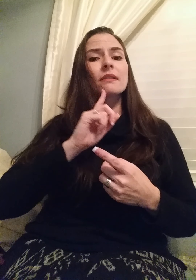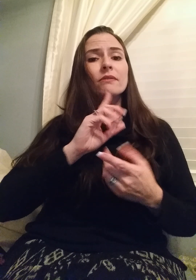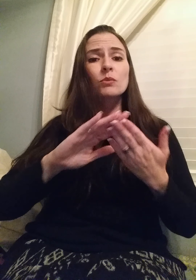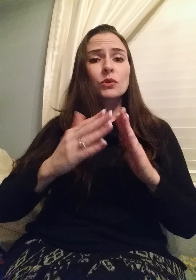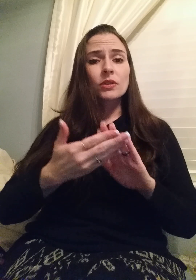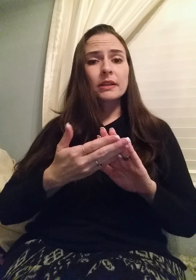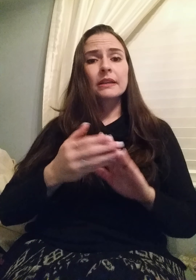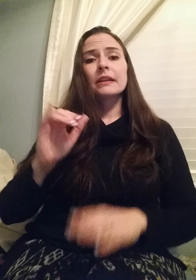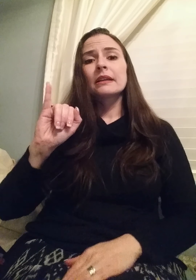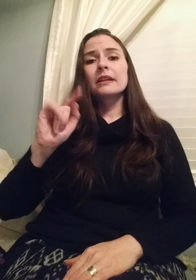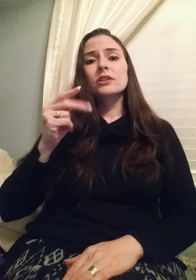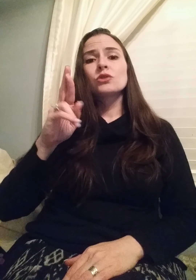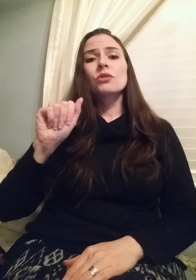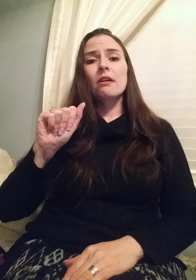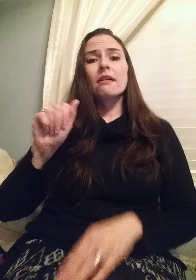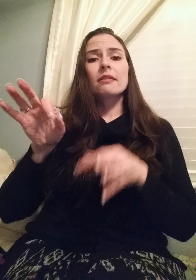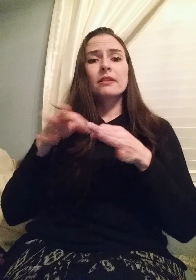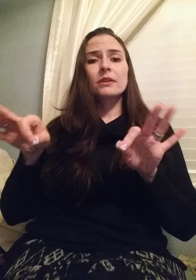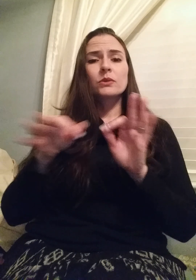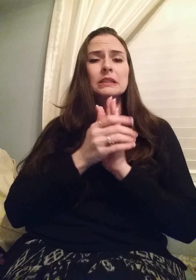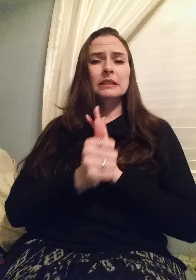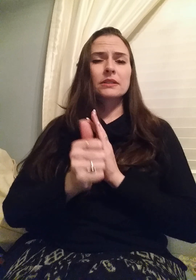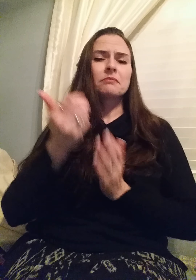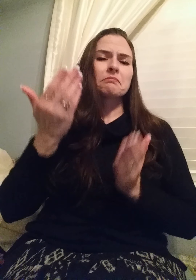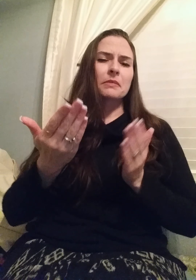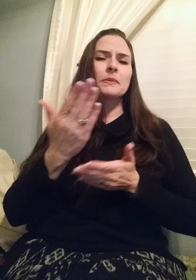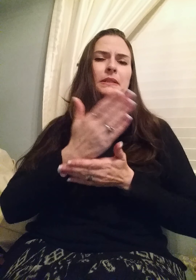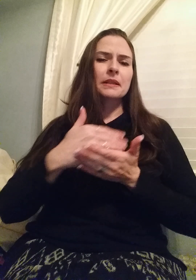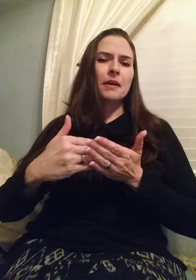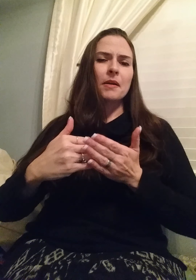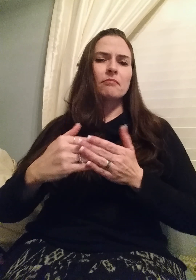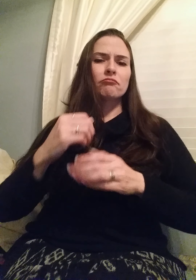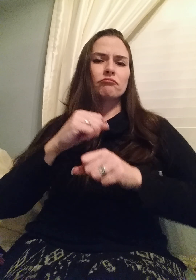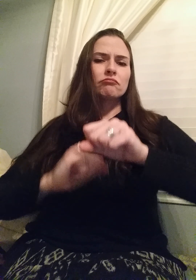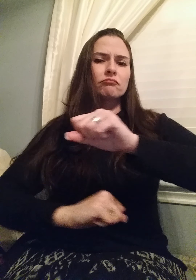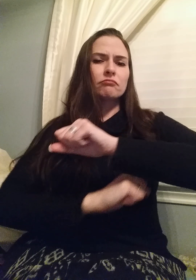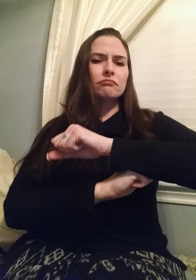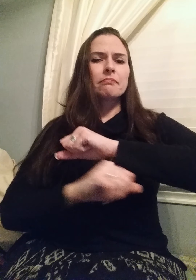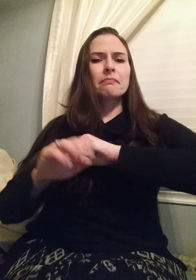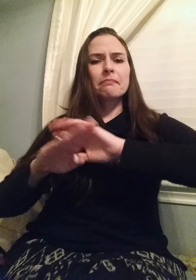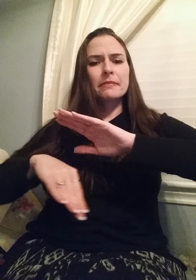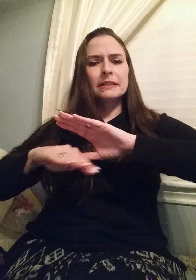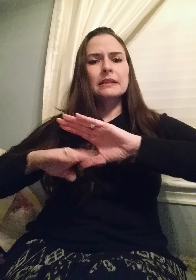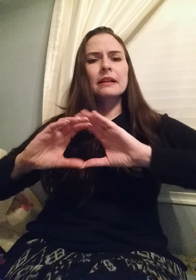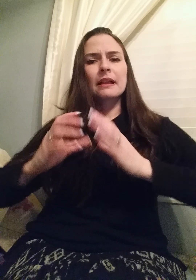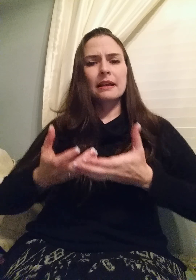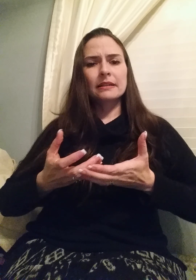and probably some of your basics before you're able to take what we're going to call the mid-program